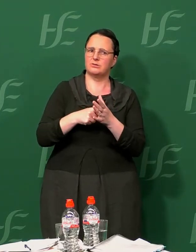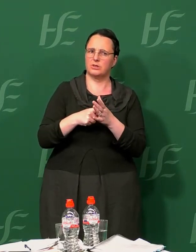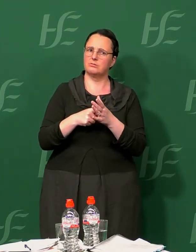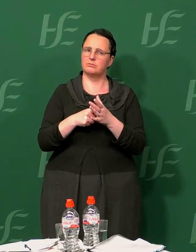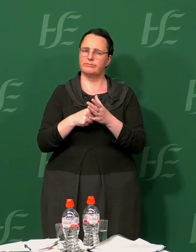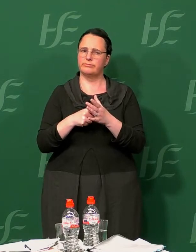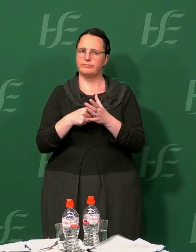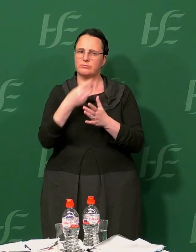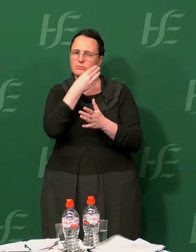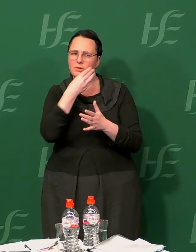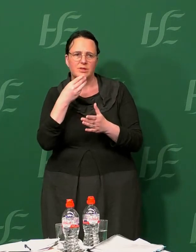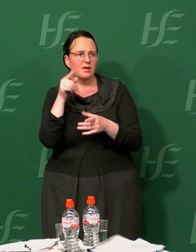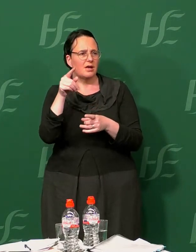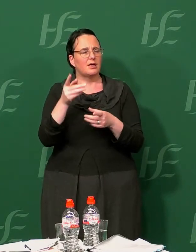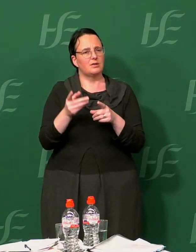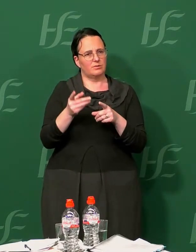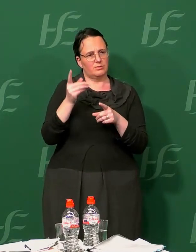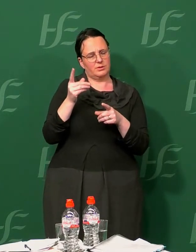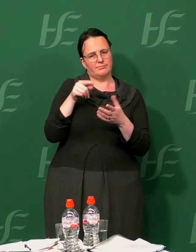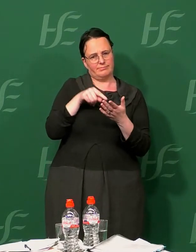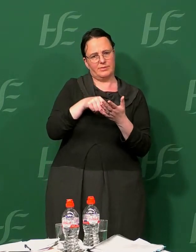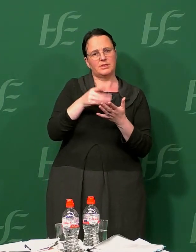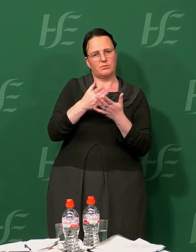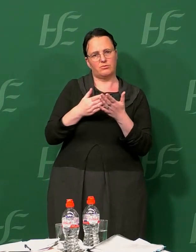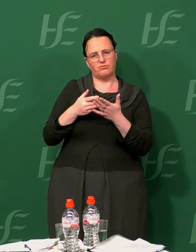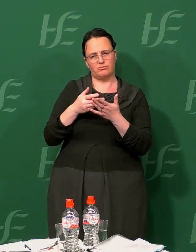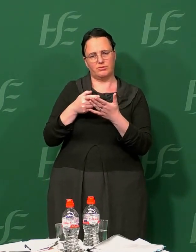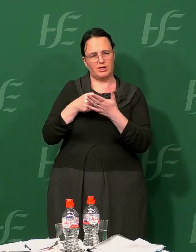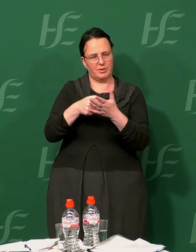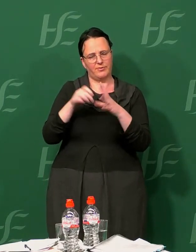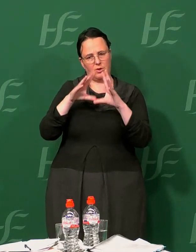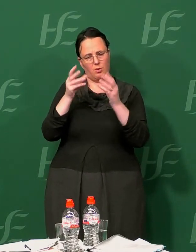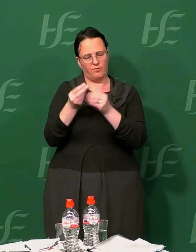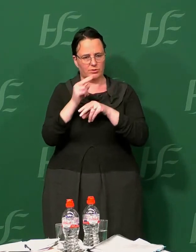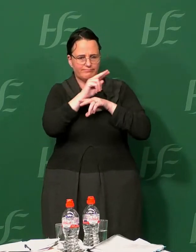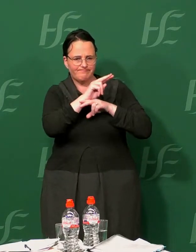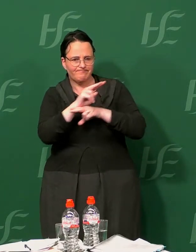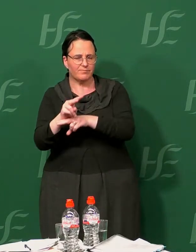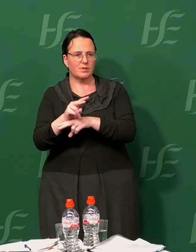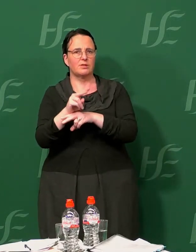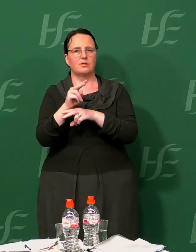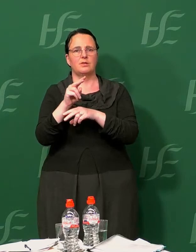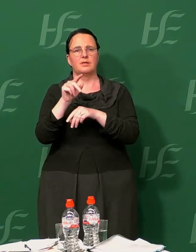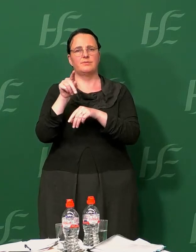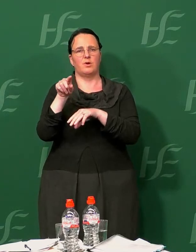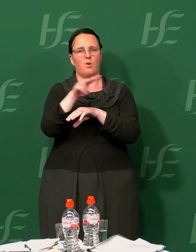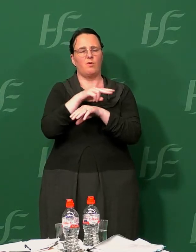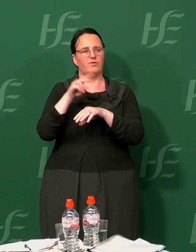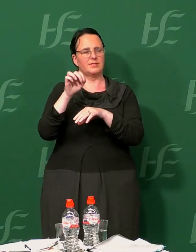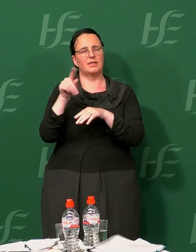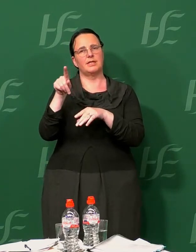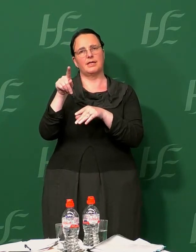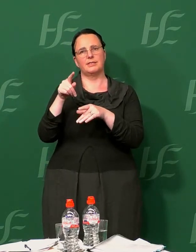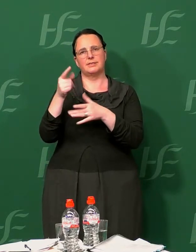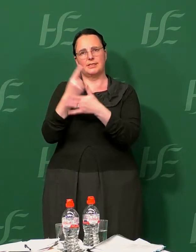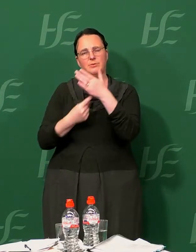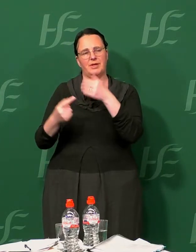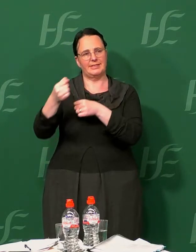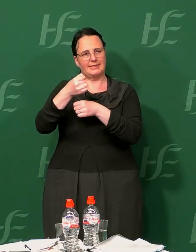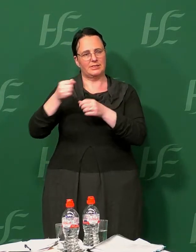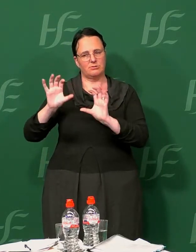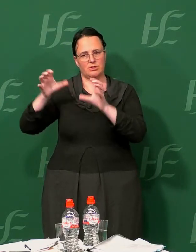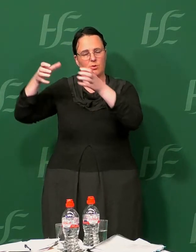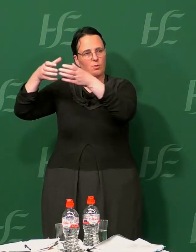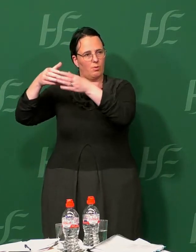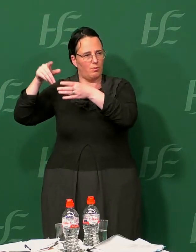a range of recommendations that have come from the report around oversight, which is an independent steering group overseeing the implementation of